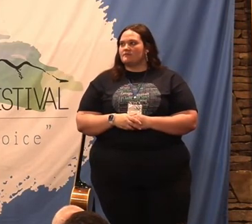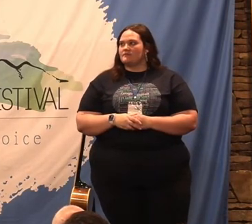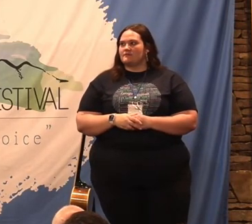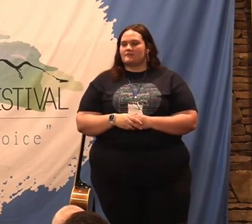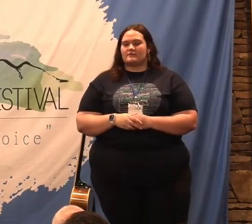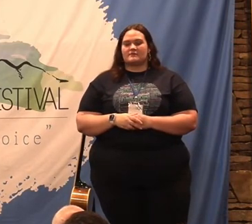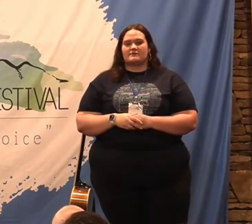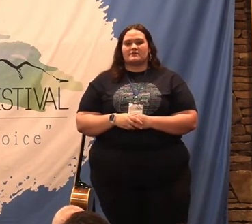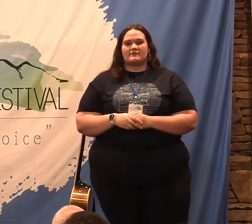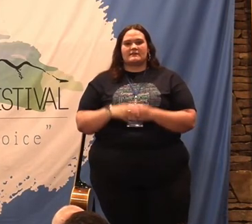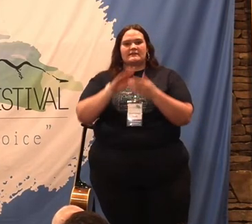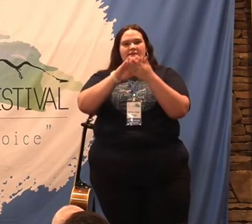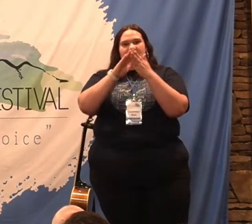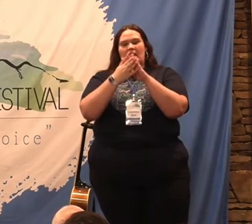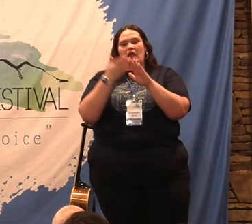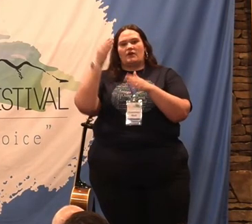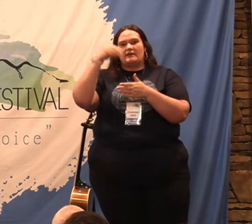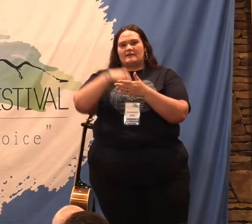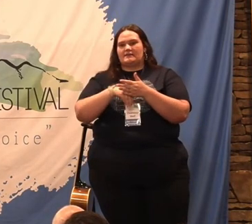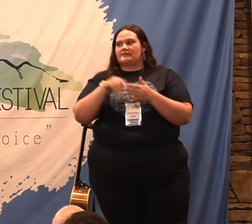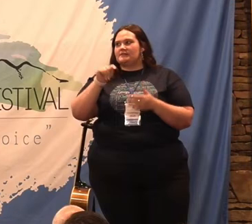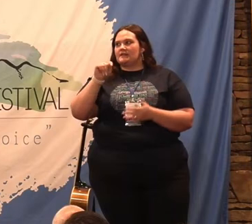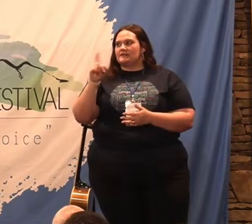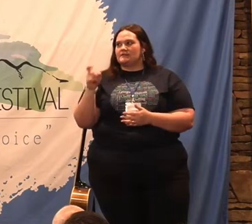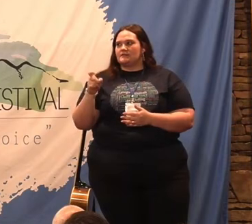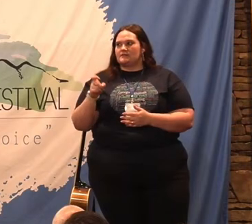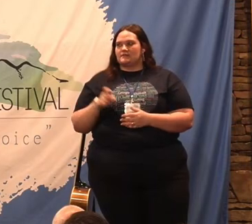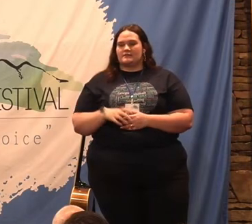O. A town in Texas.